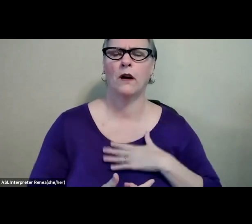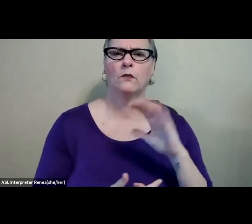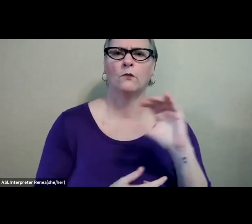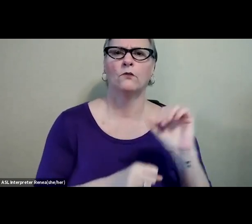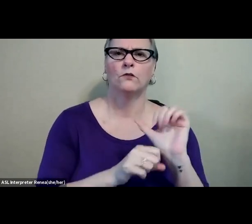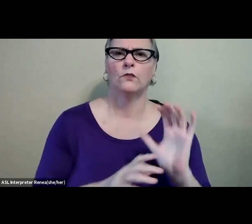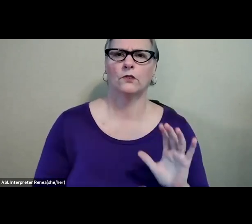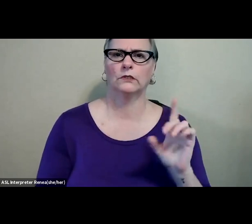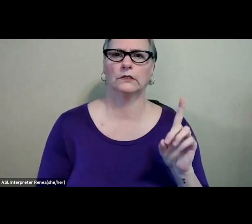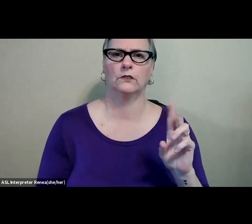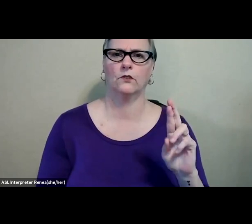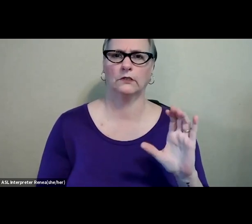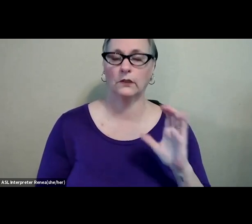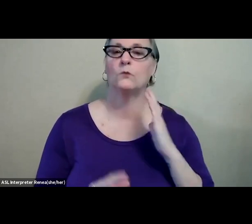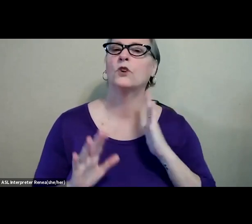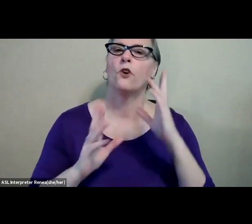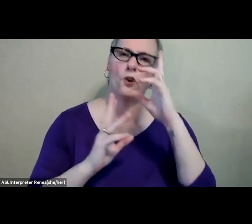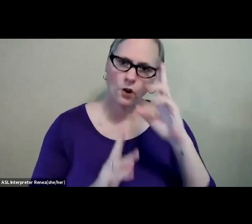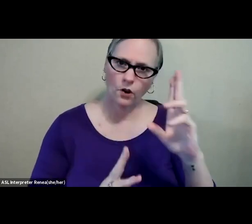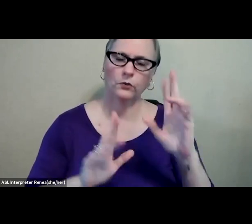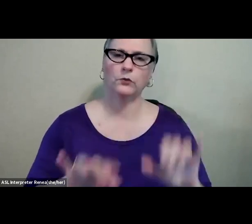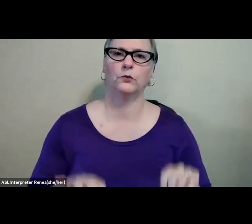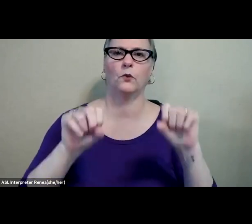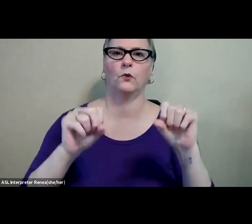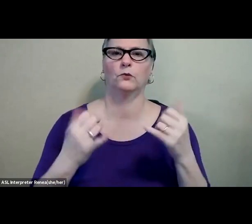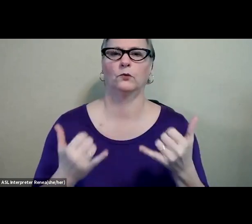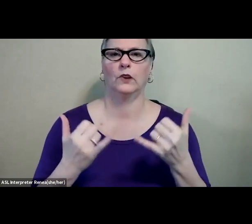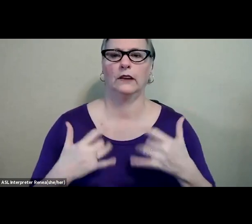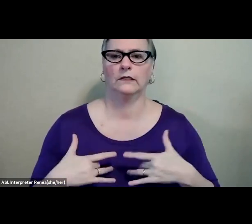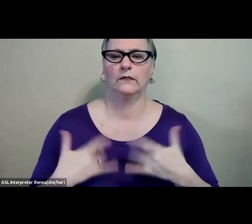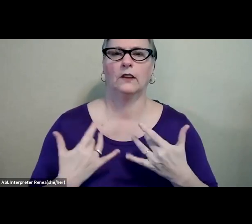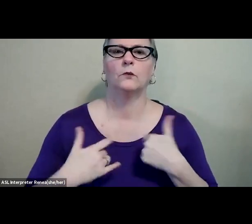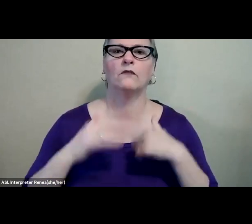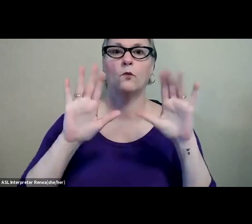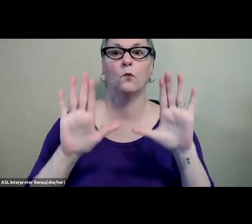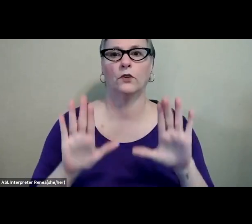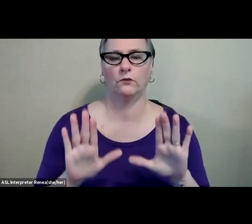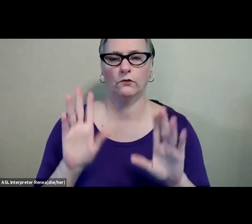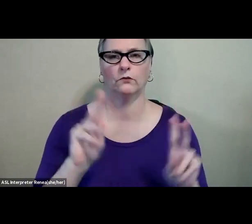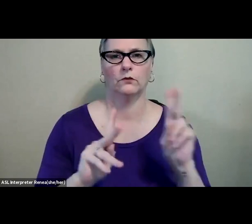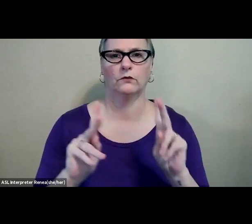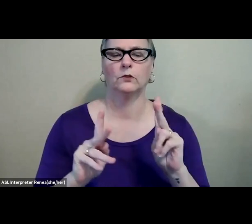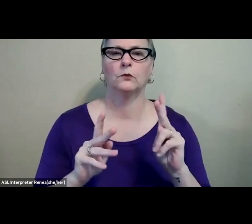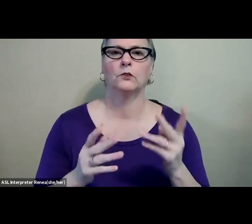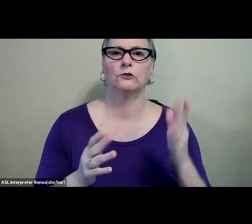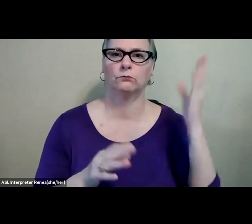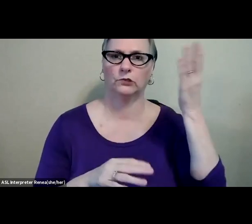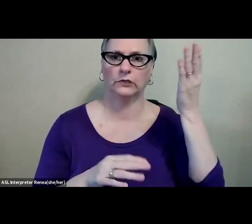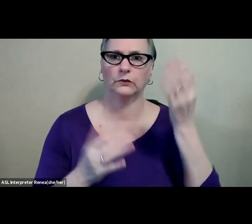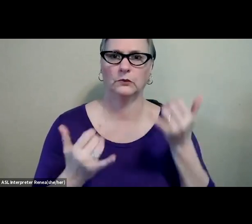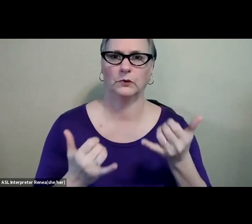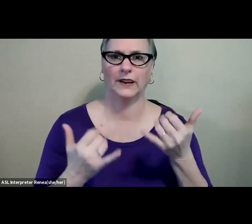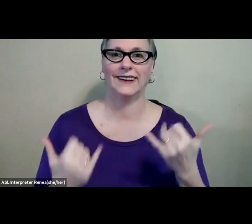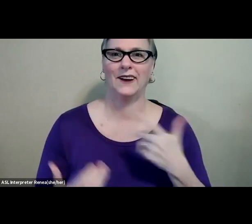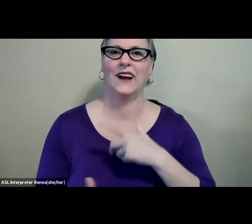we are honored to host today's event and we have some wonderful individuals presenting information today and i hand